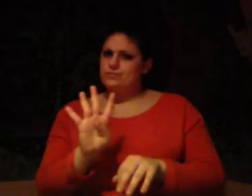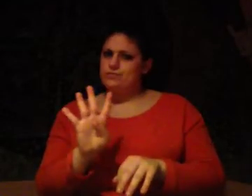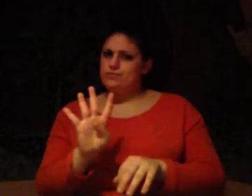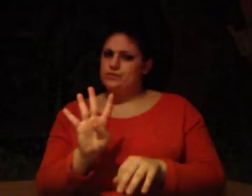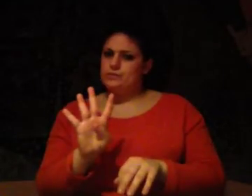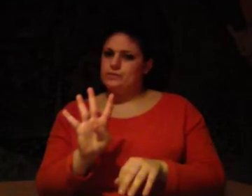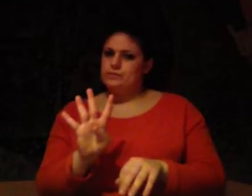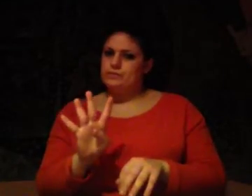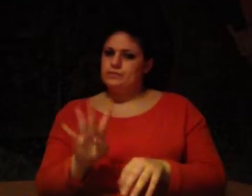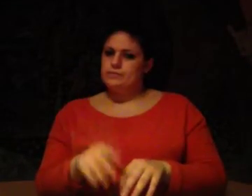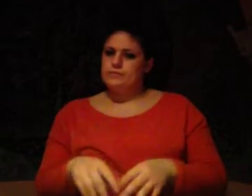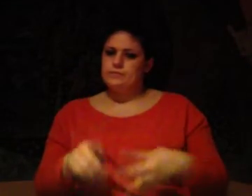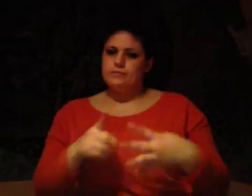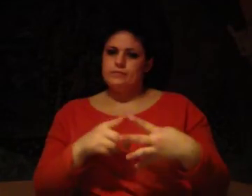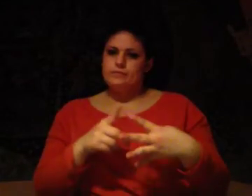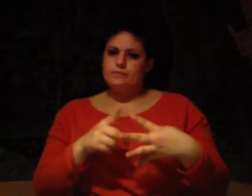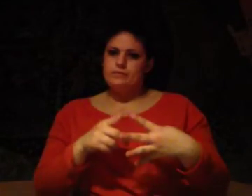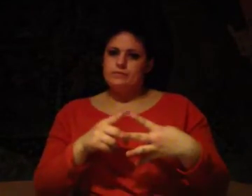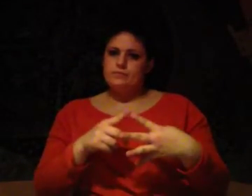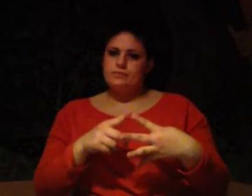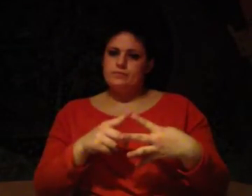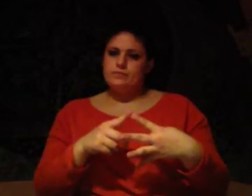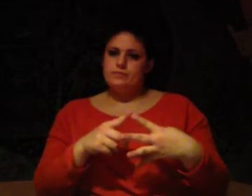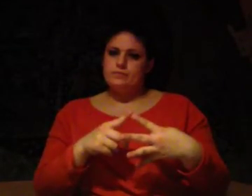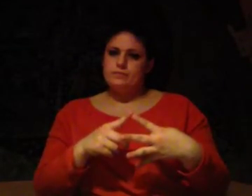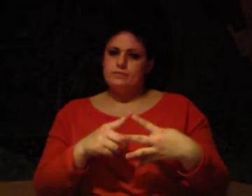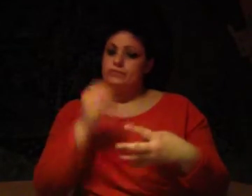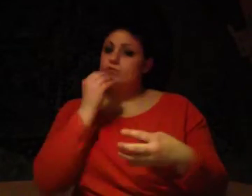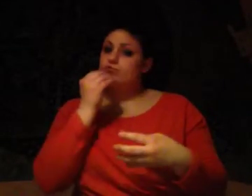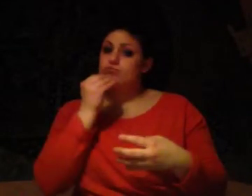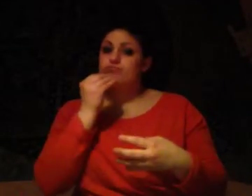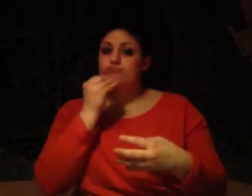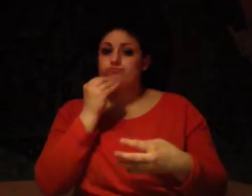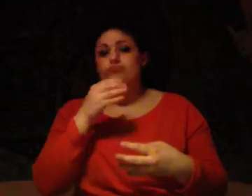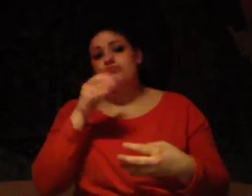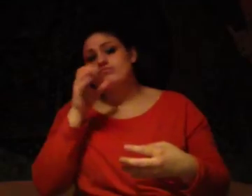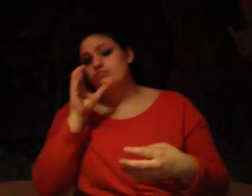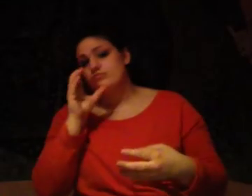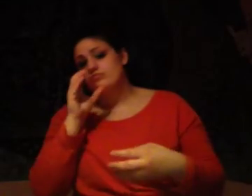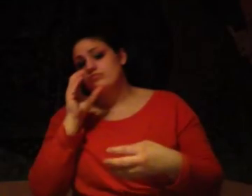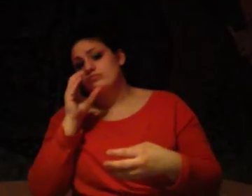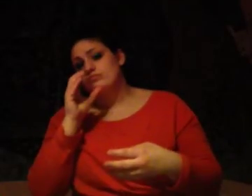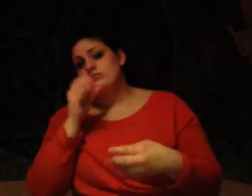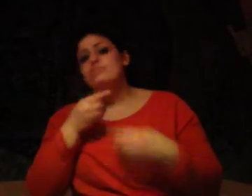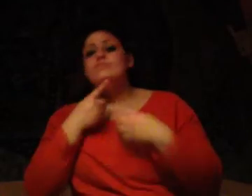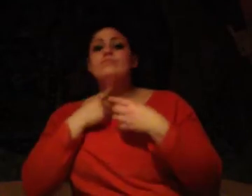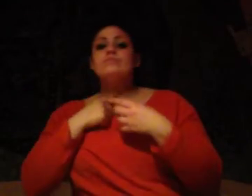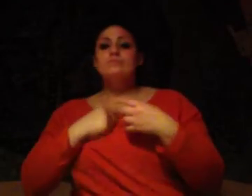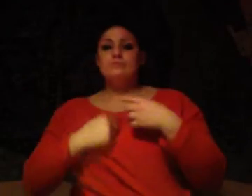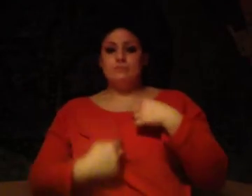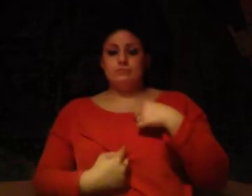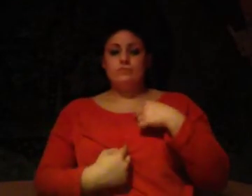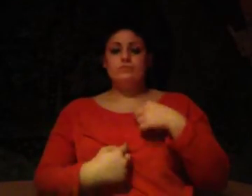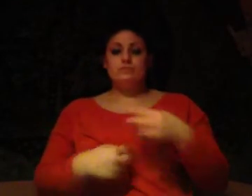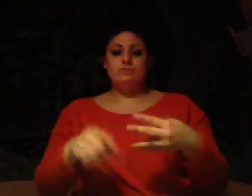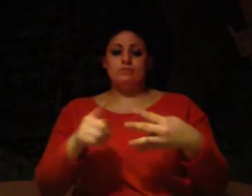all, the digestive system is designed to allow you to take food and beverages into your body. Second, the digestive system is